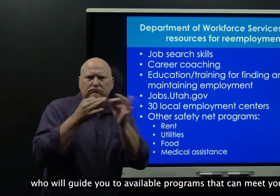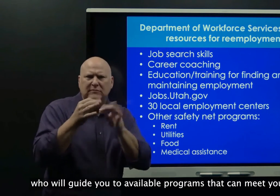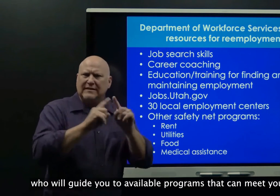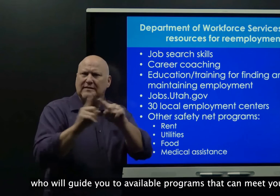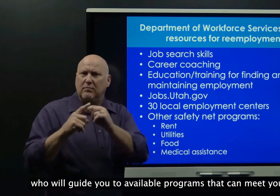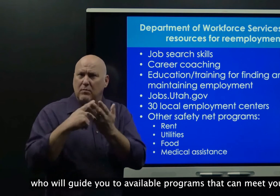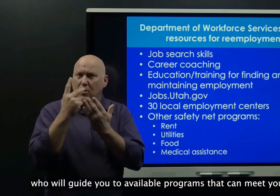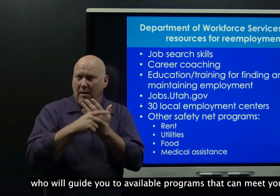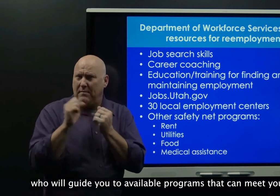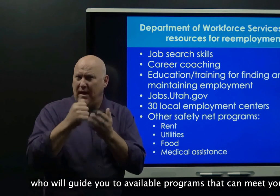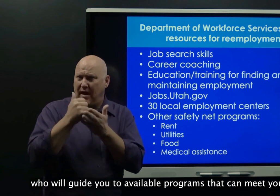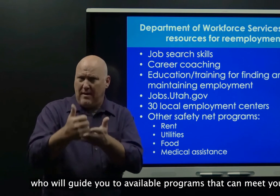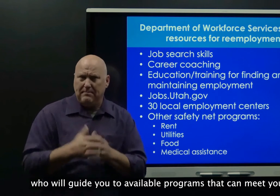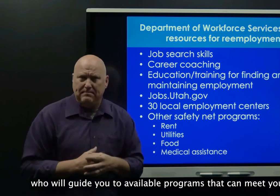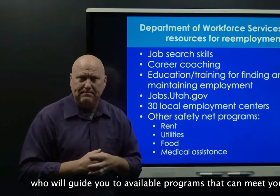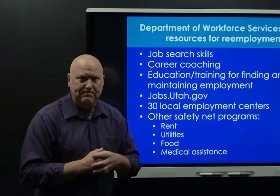available programs that can meet your needs.